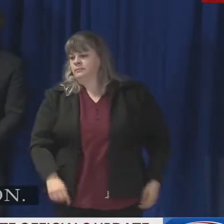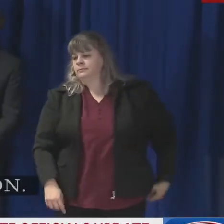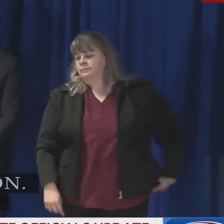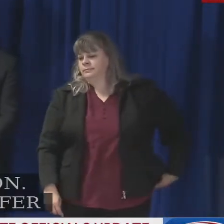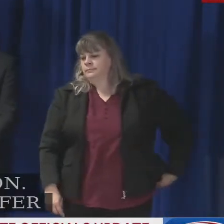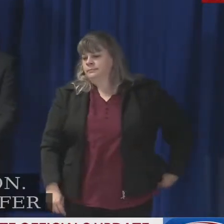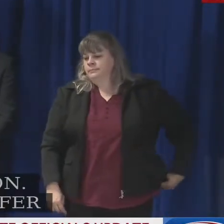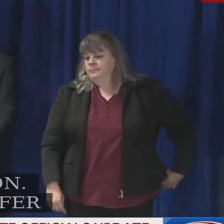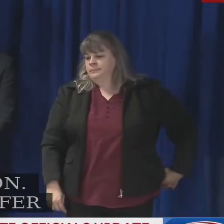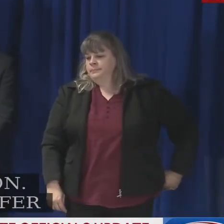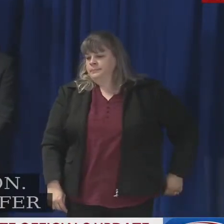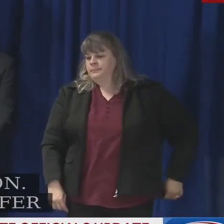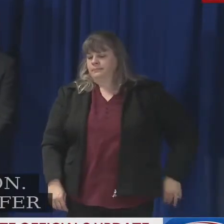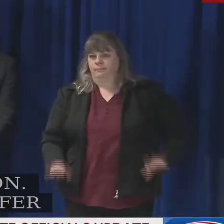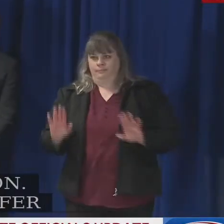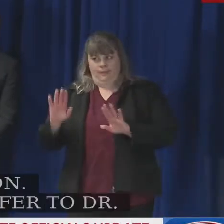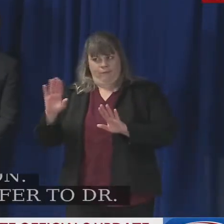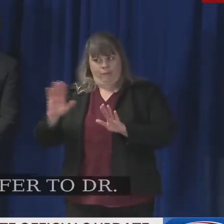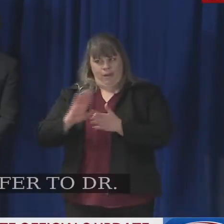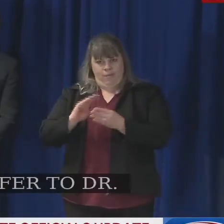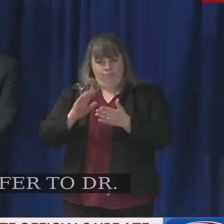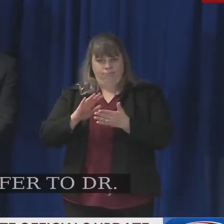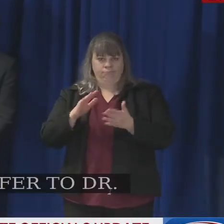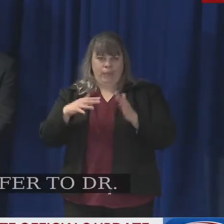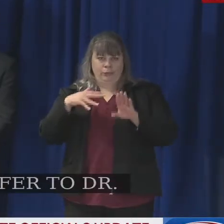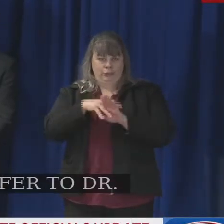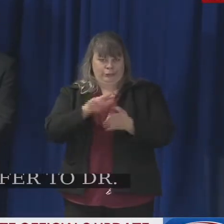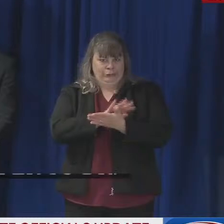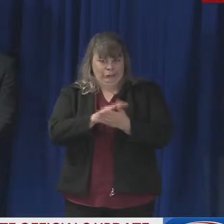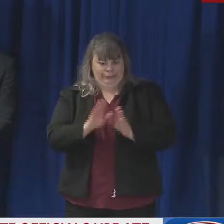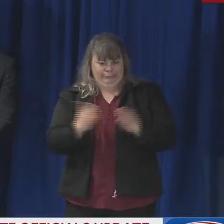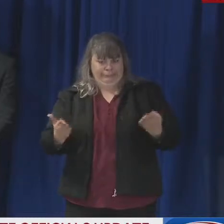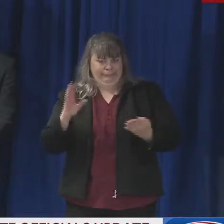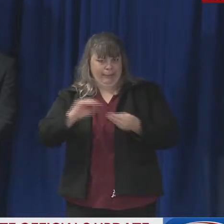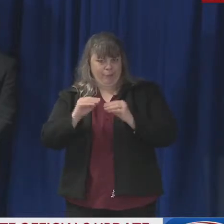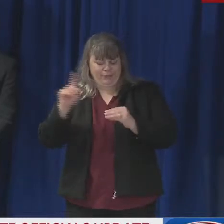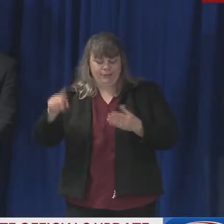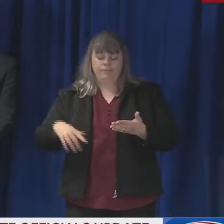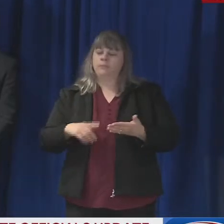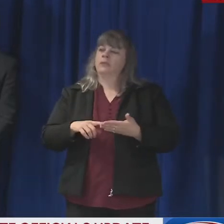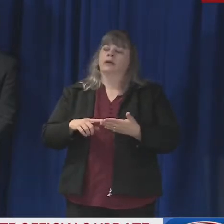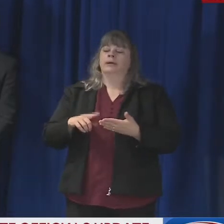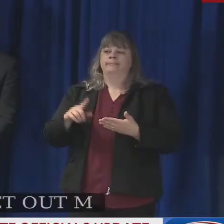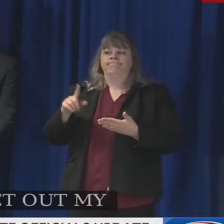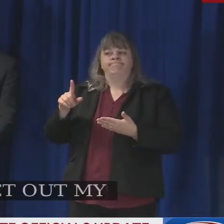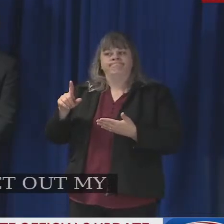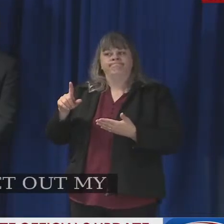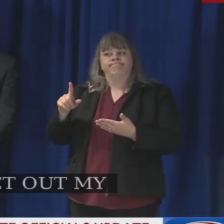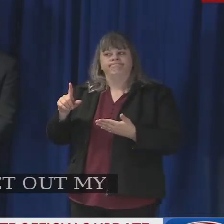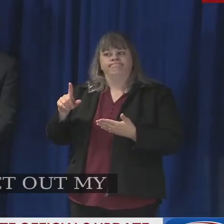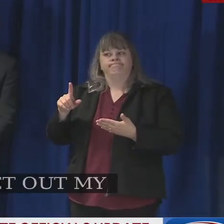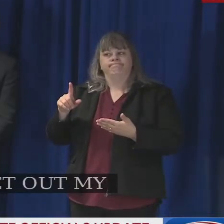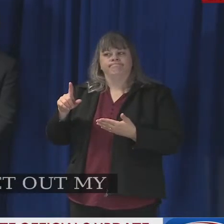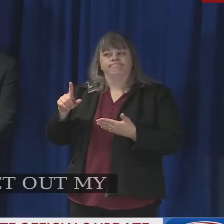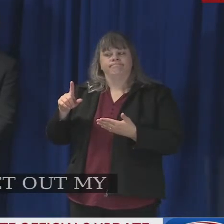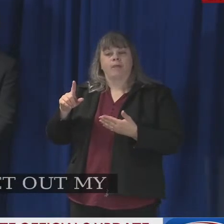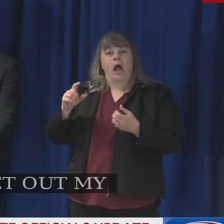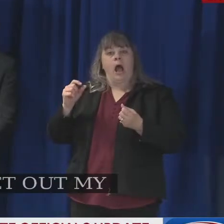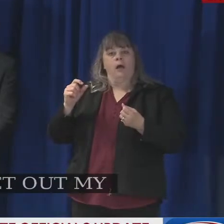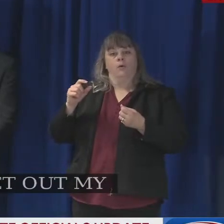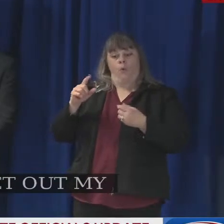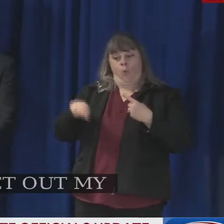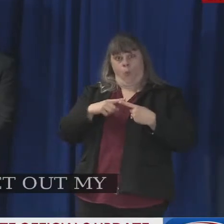Yeah, let me get out my number sheet here. I'm not sure I have exact answers for your last question about lag